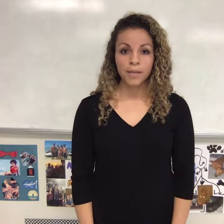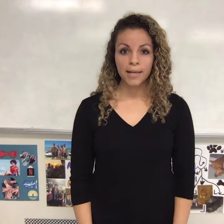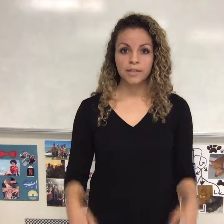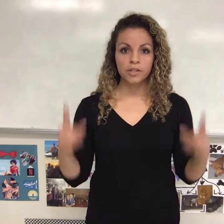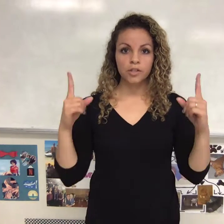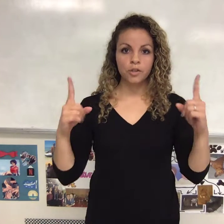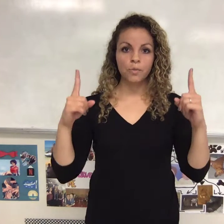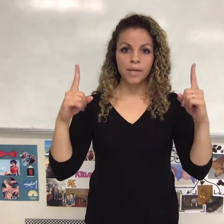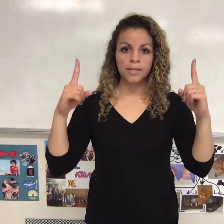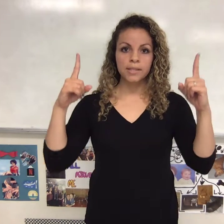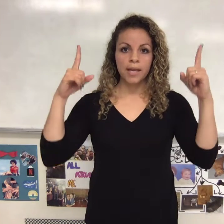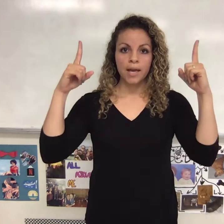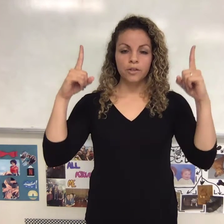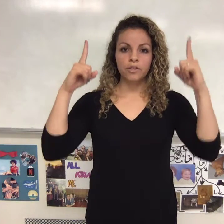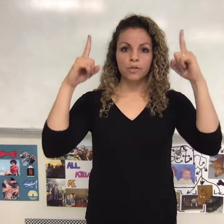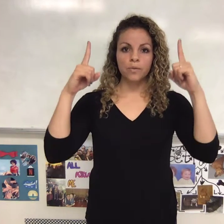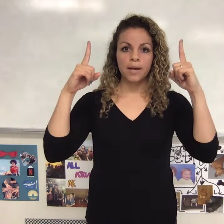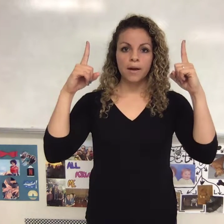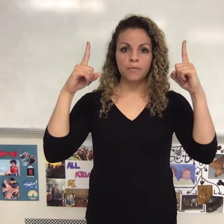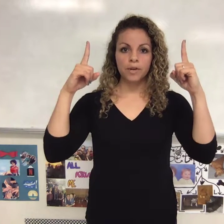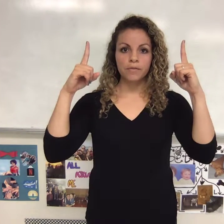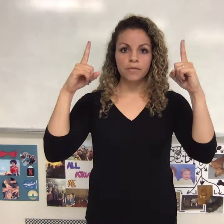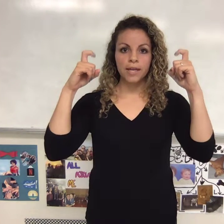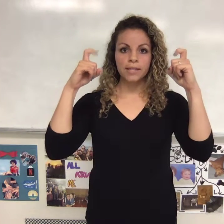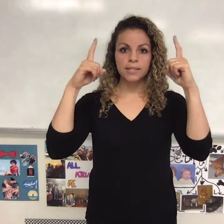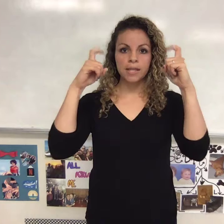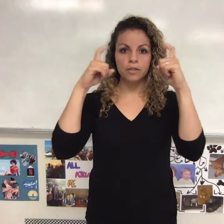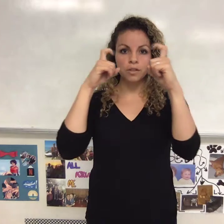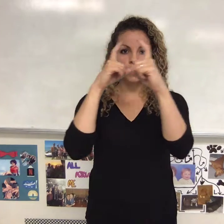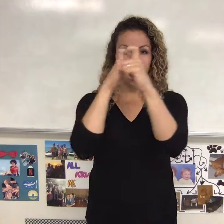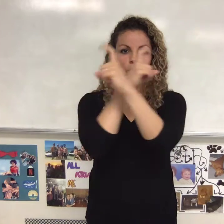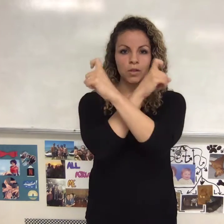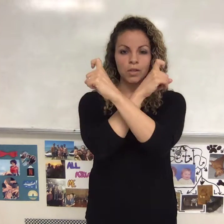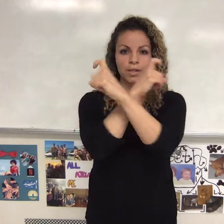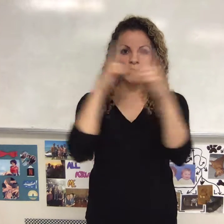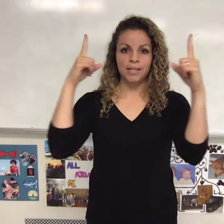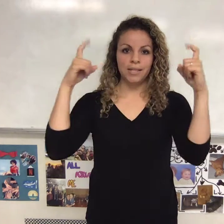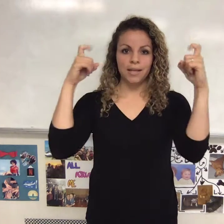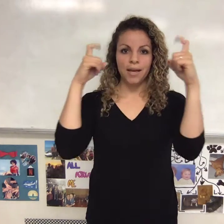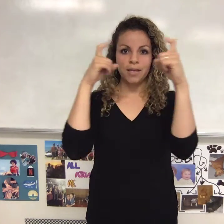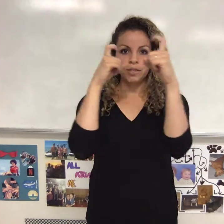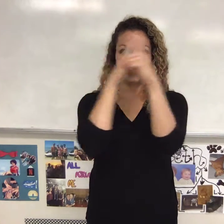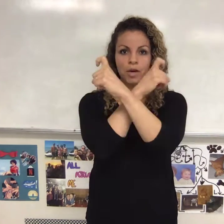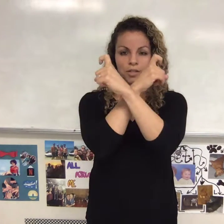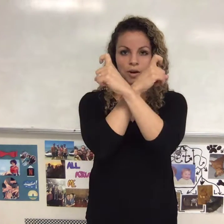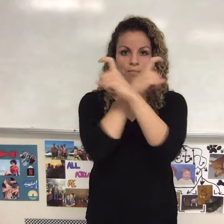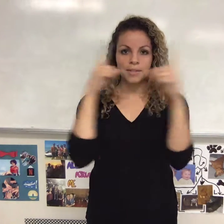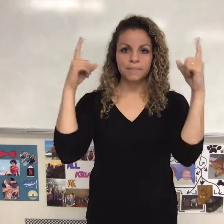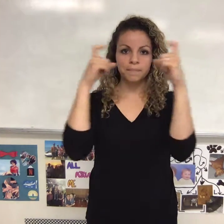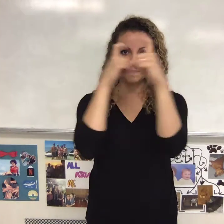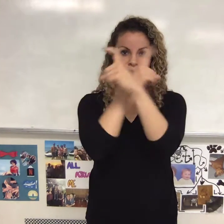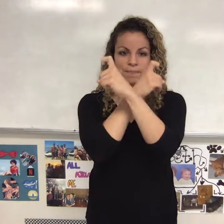Complex is 2 1s, and you just do it right out in front of your face, and you just wiggle as you cross your arms.